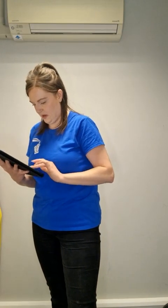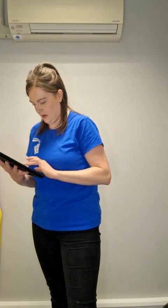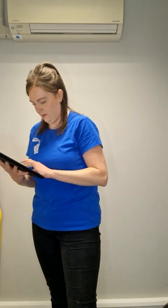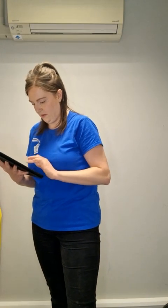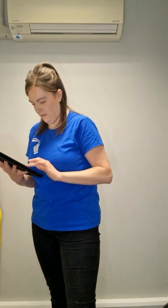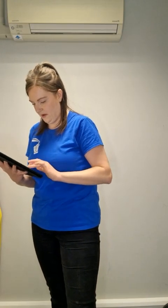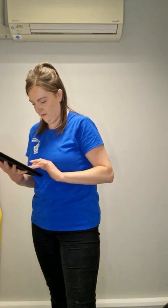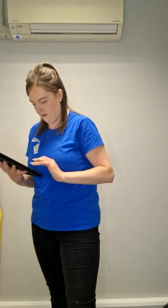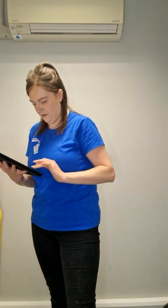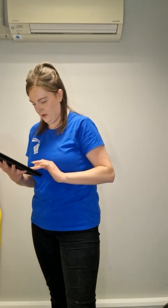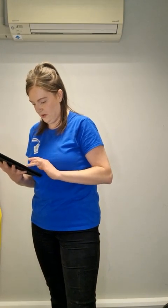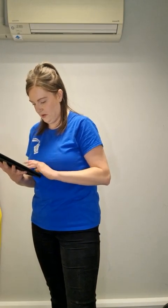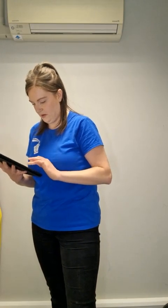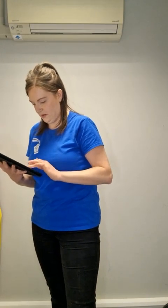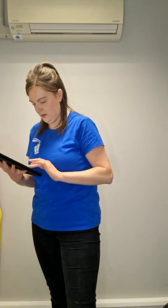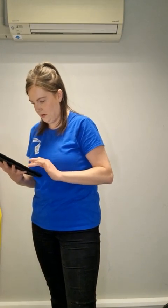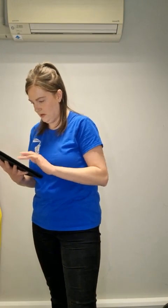Bear with me, everyone.